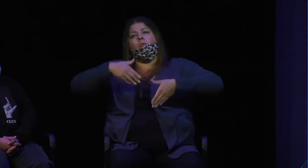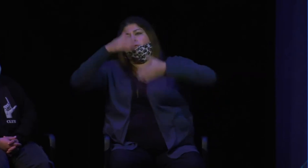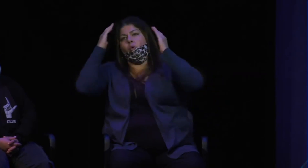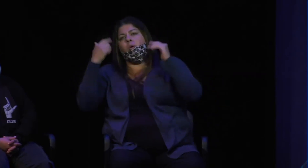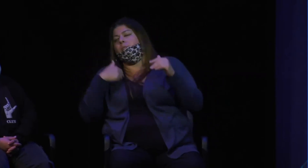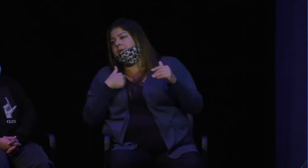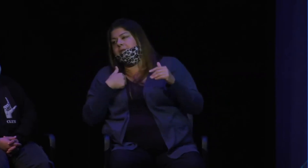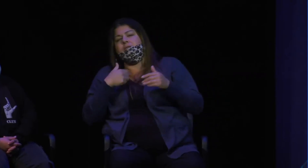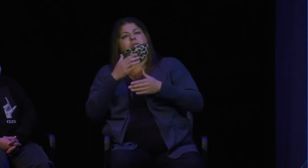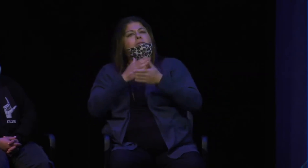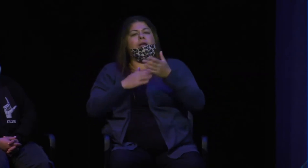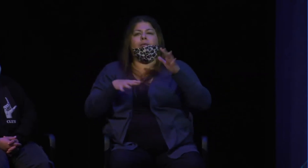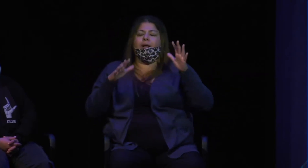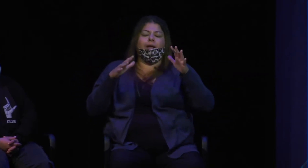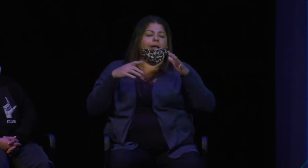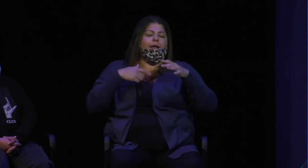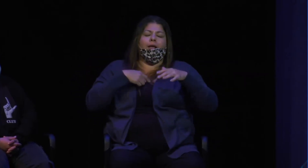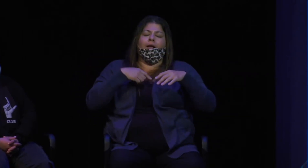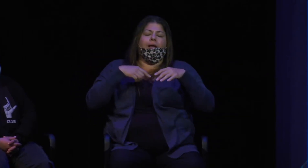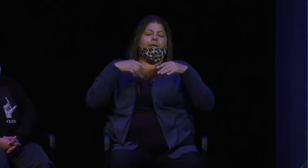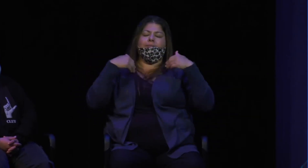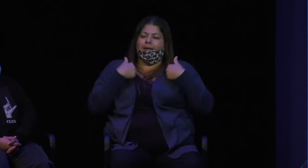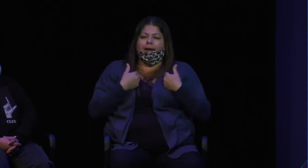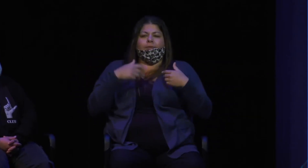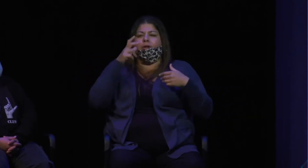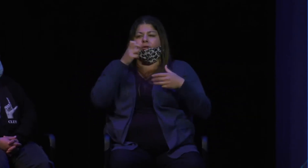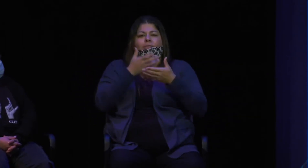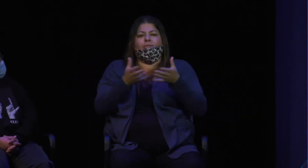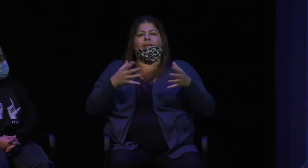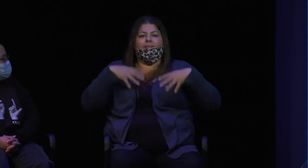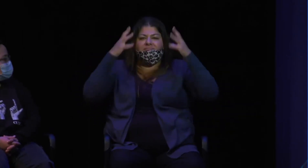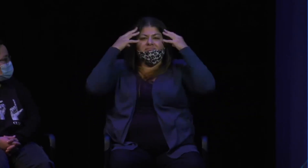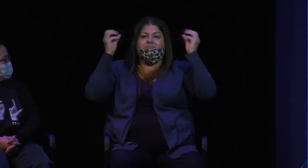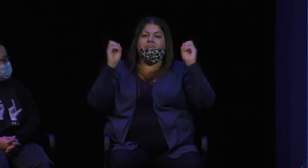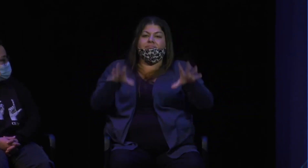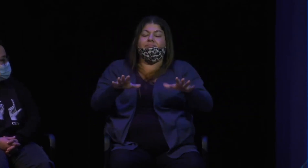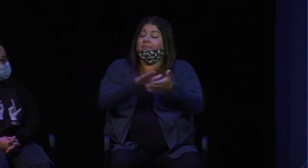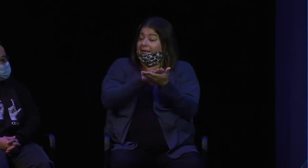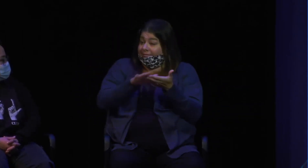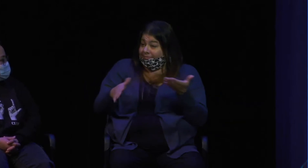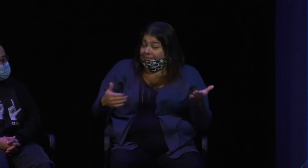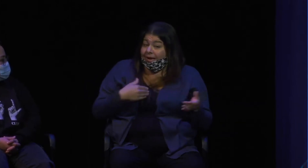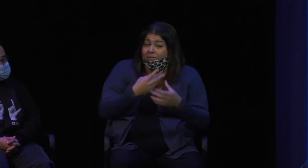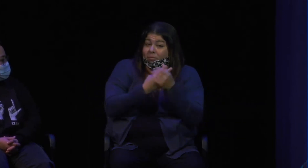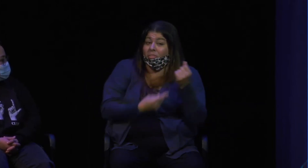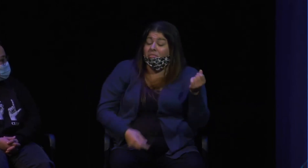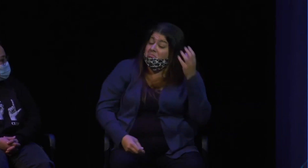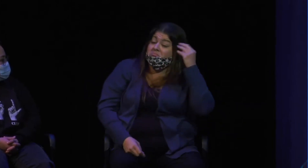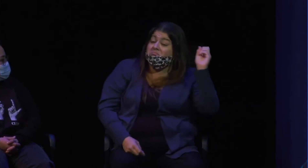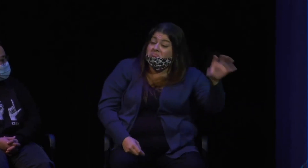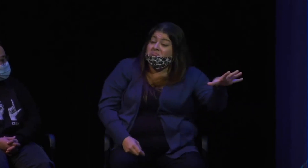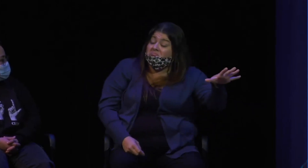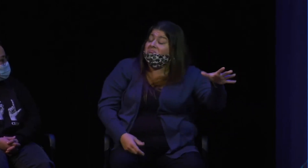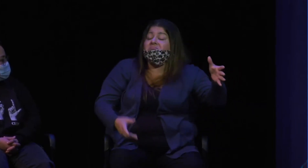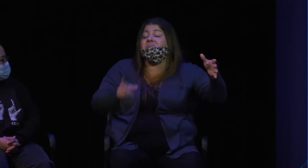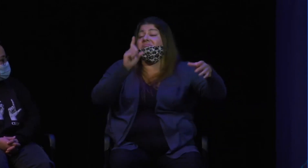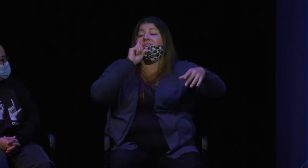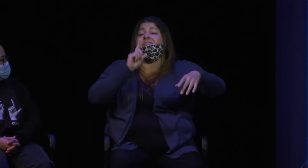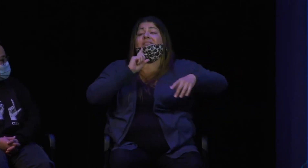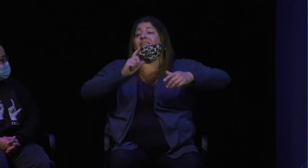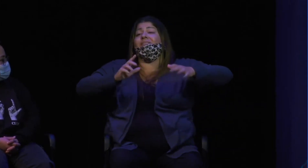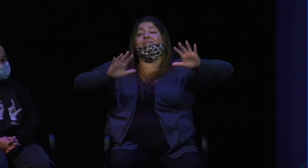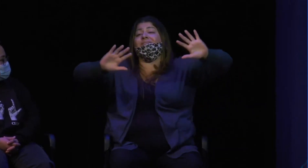And some of that was amazing, and some of it's still overwhelming. Sometimes I'm tired of hearing things, so